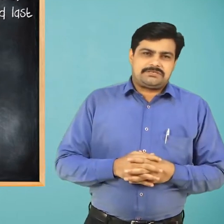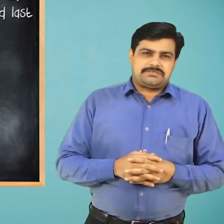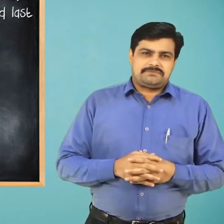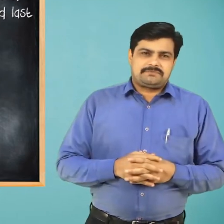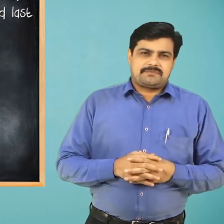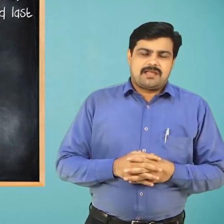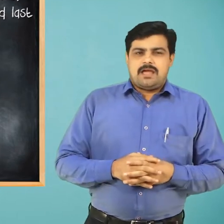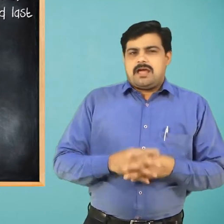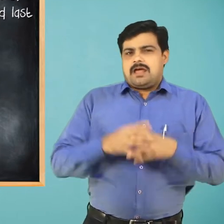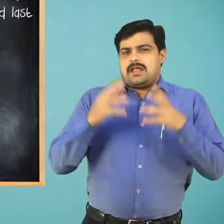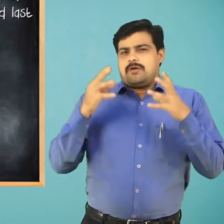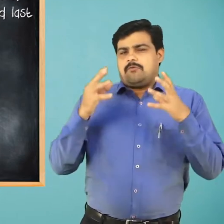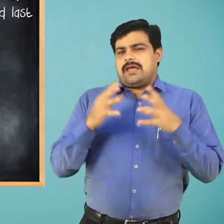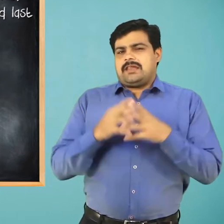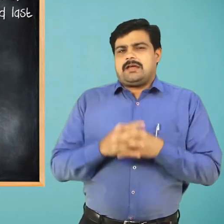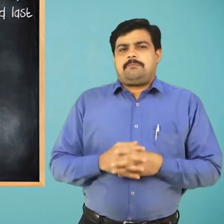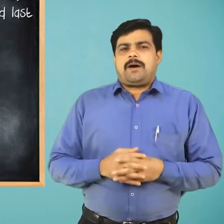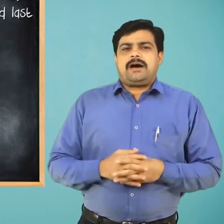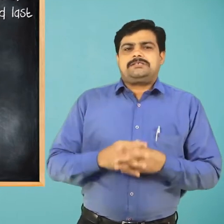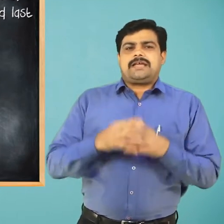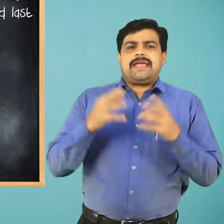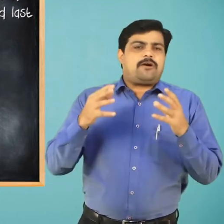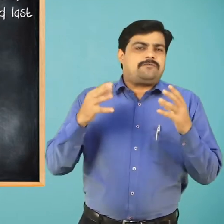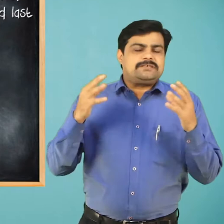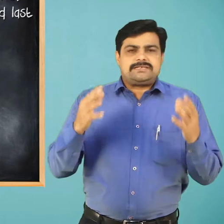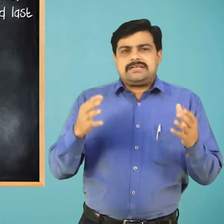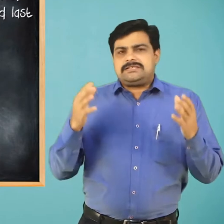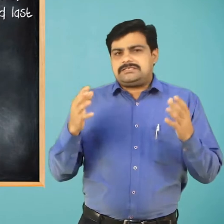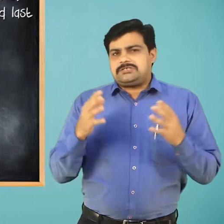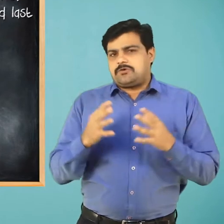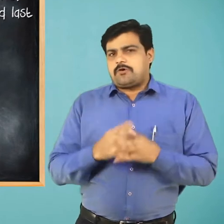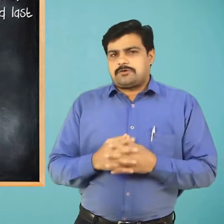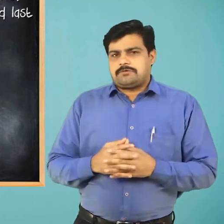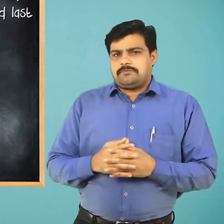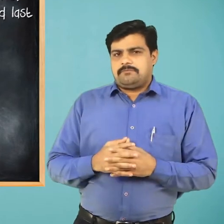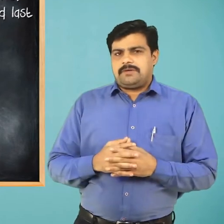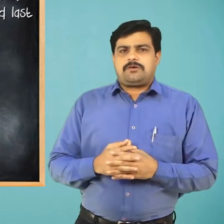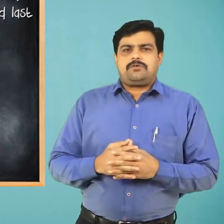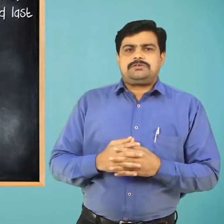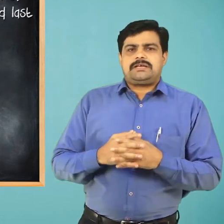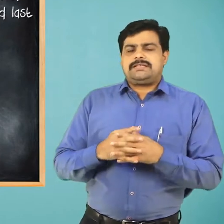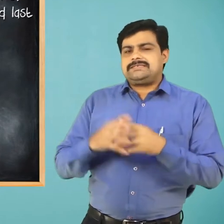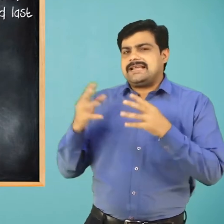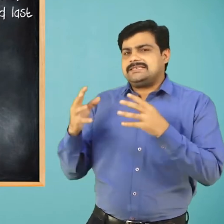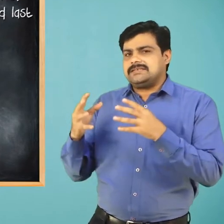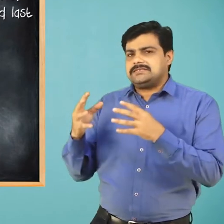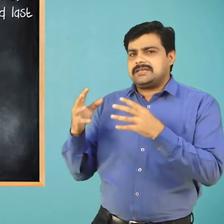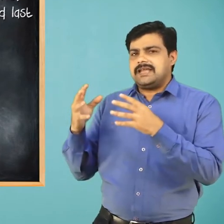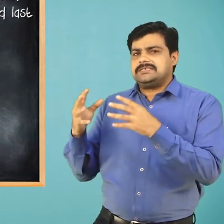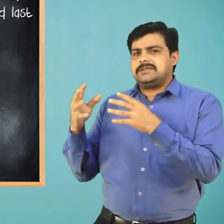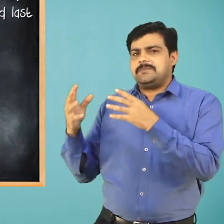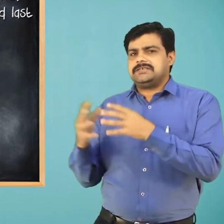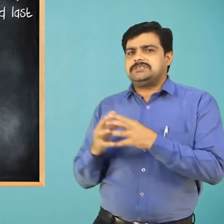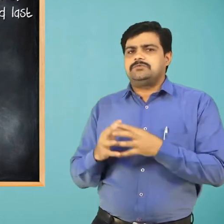sentence? Well, part A of this sentence is wrong because the sentence is in passive